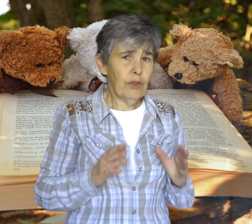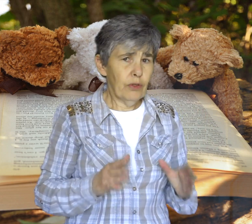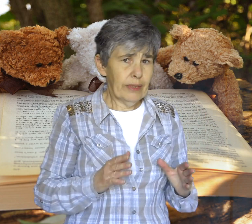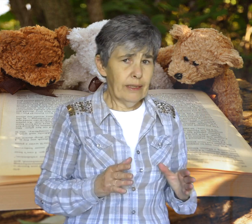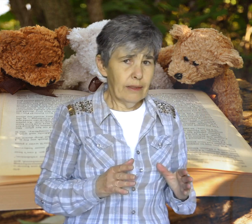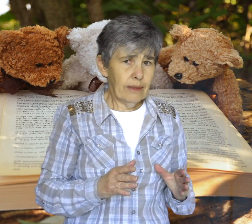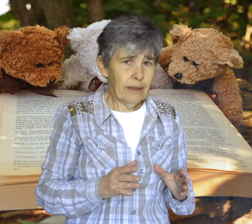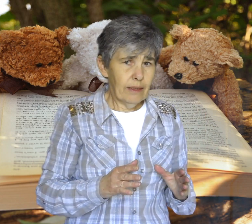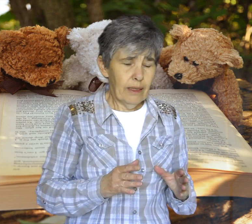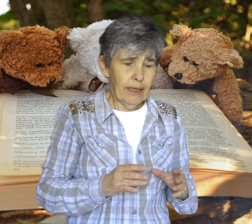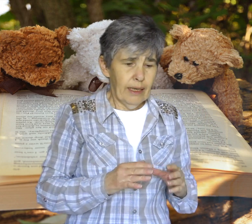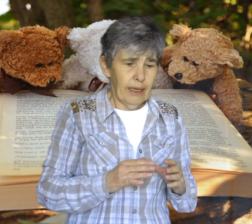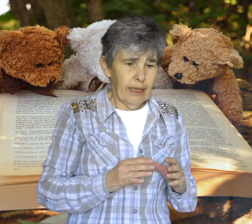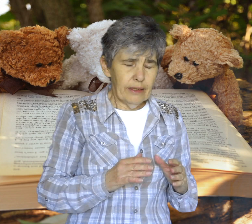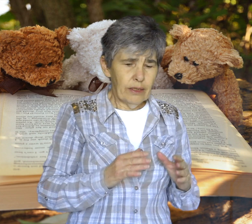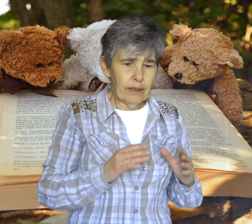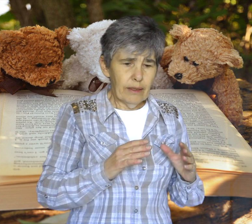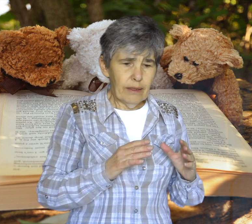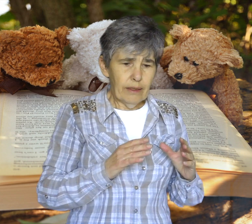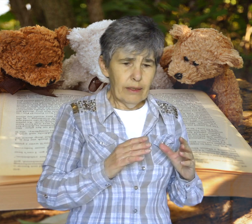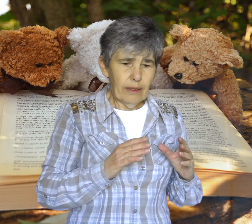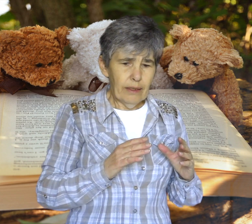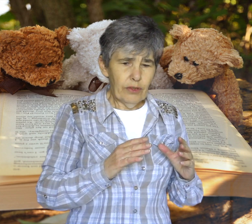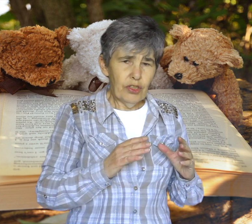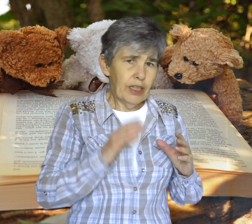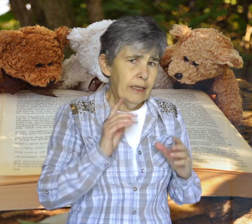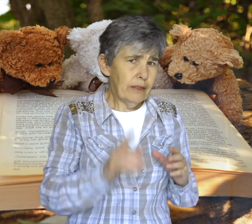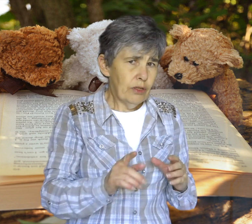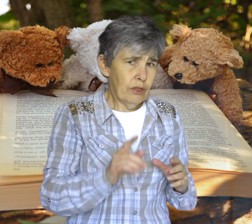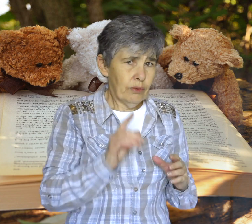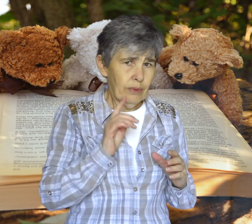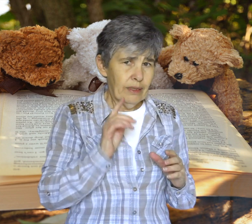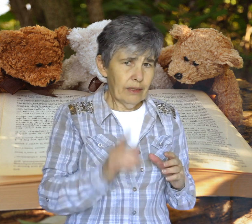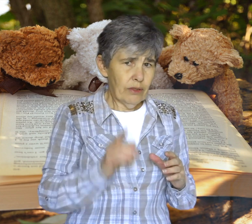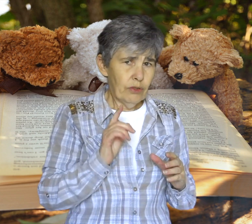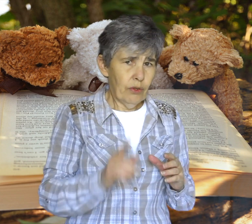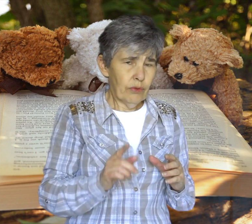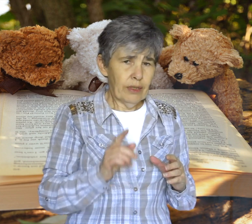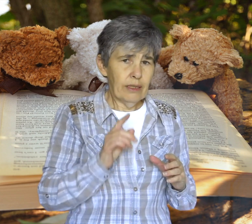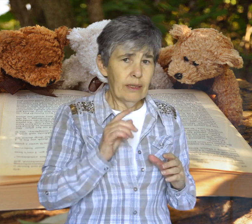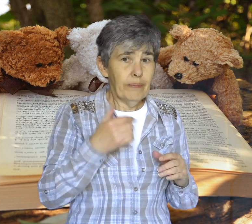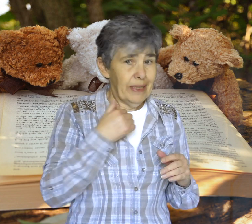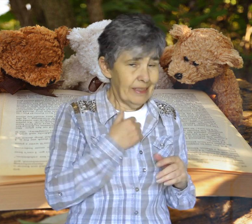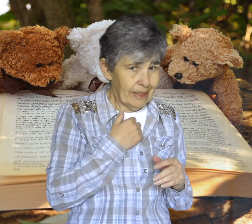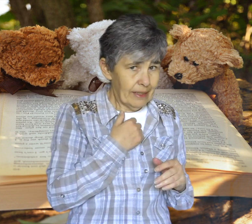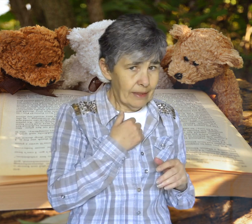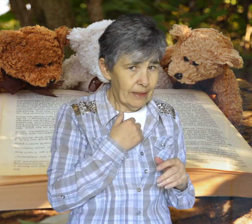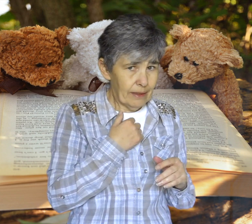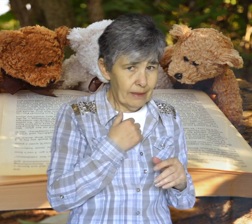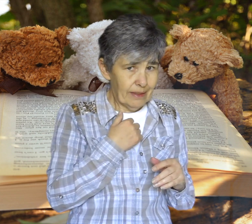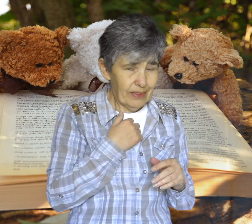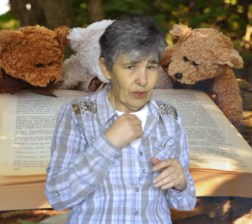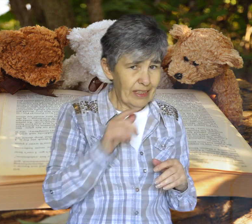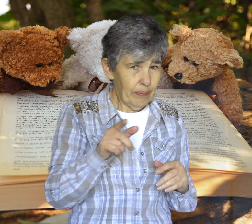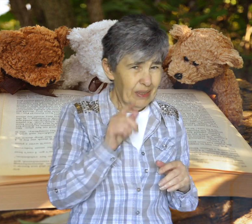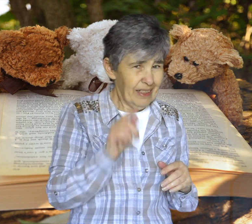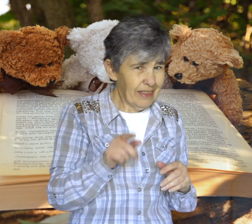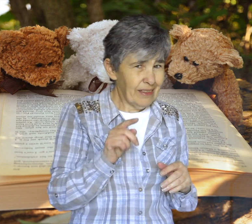story and she knew that story better than I did. So let that be a lesson to